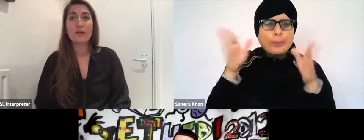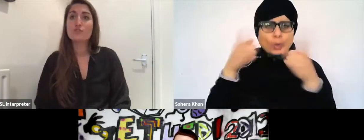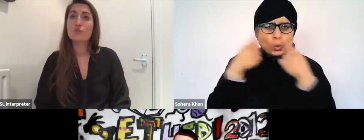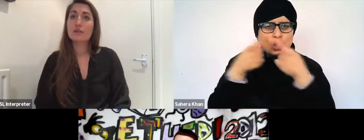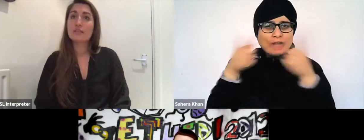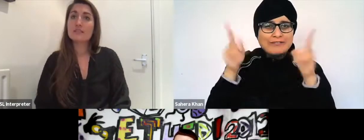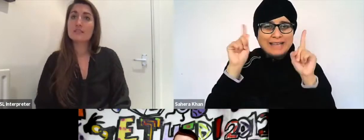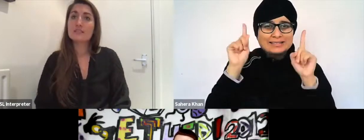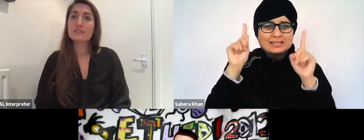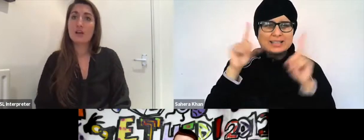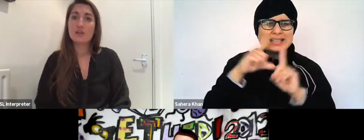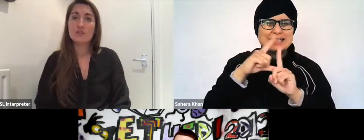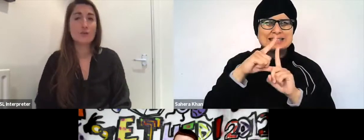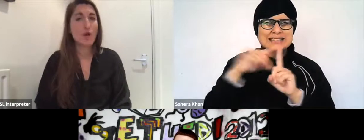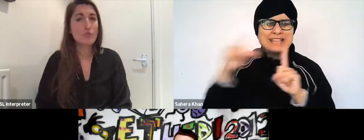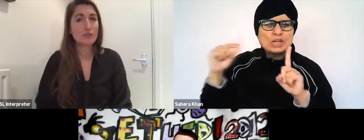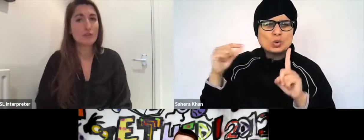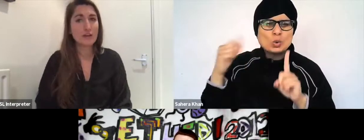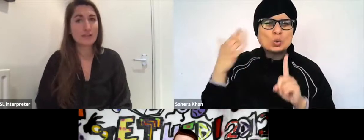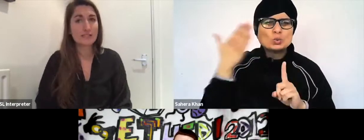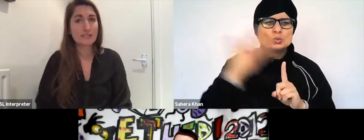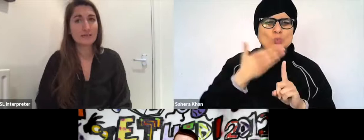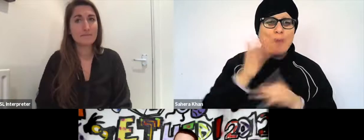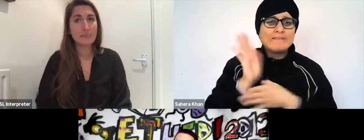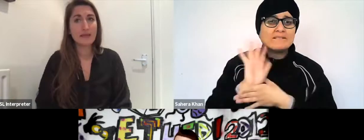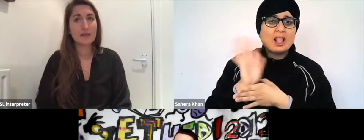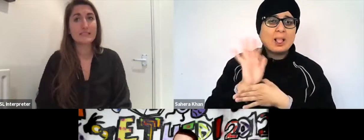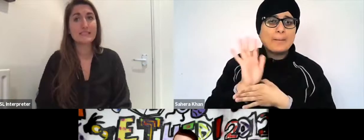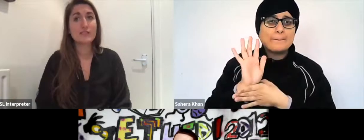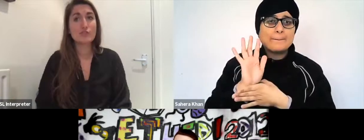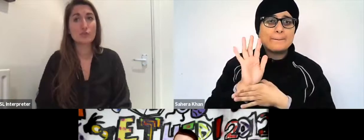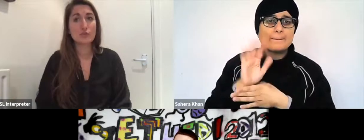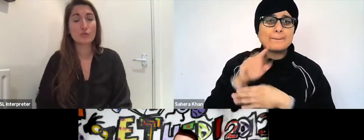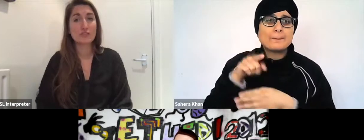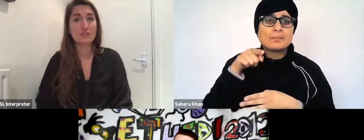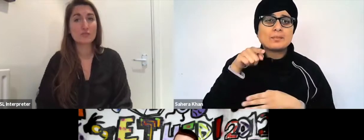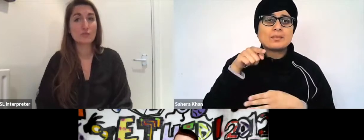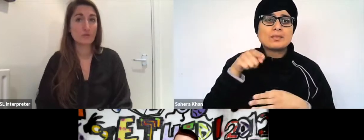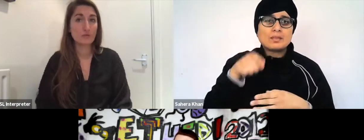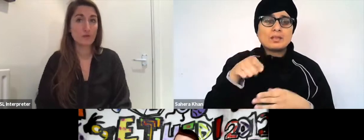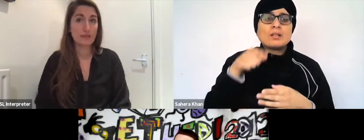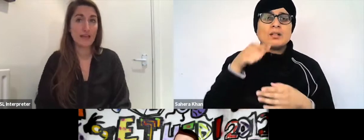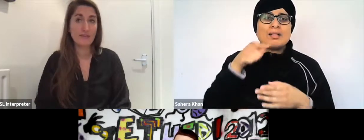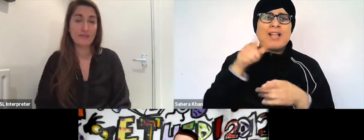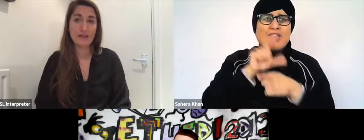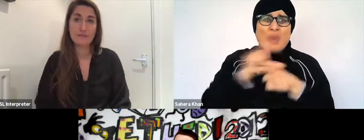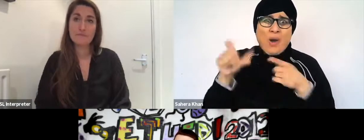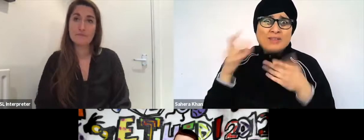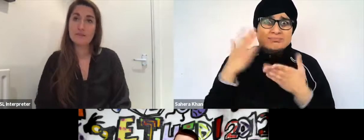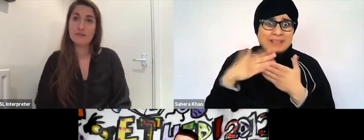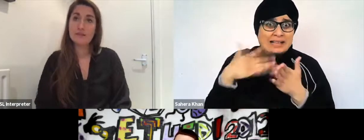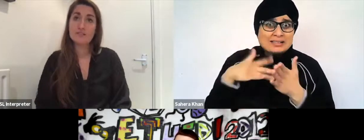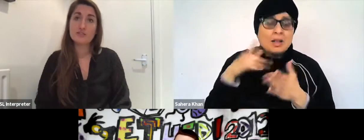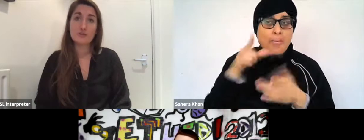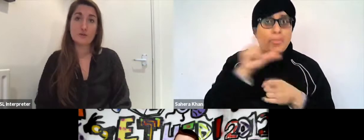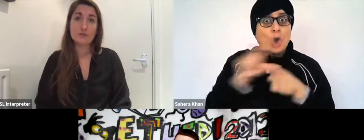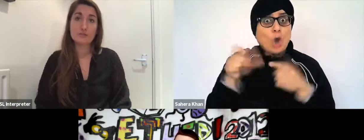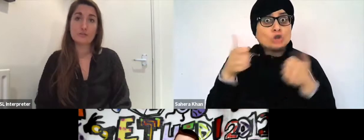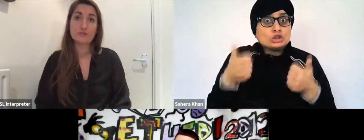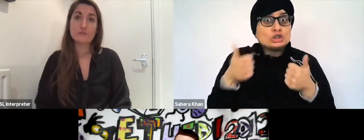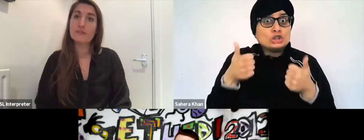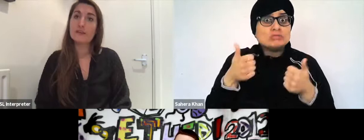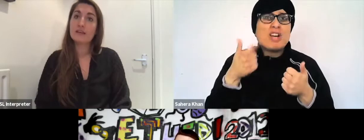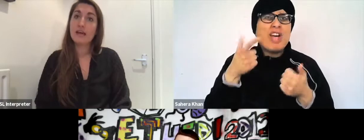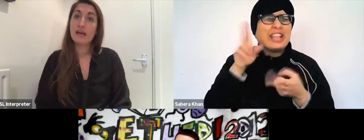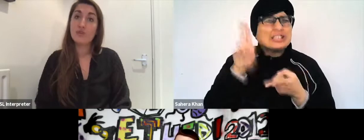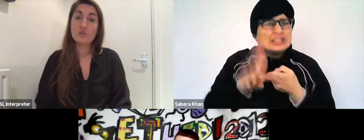So I joined. Do you know Open University? It was a digital school film that they had there, digital film